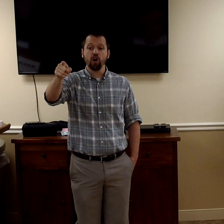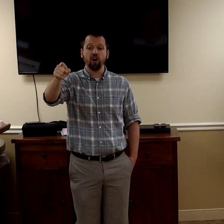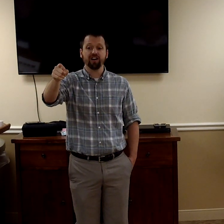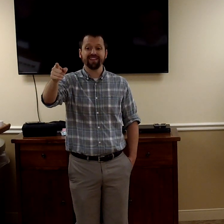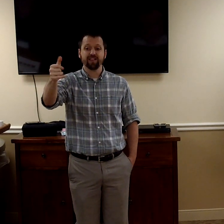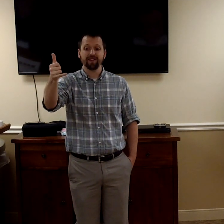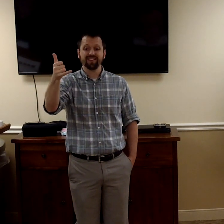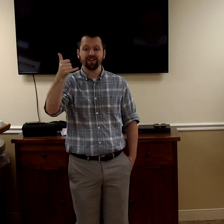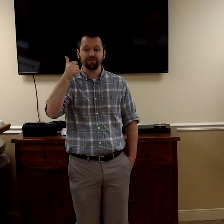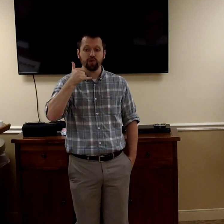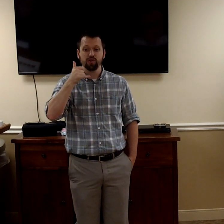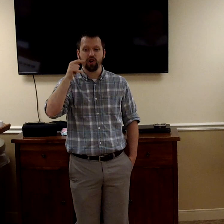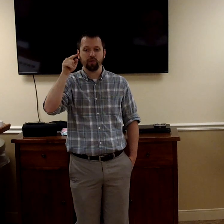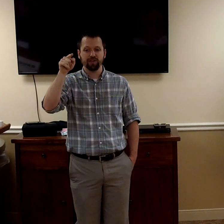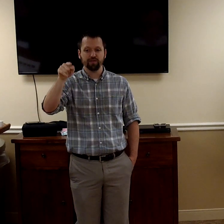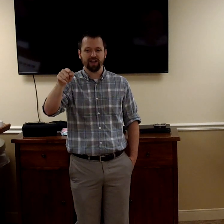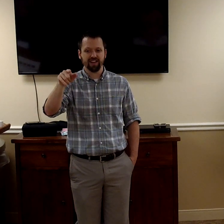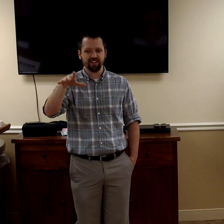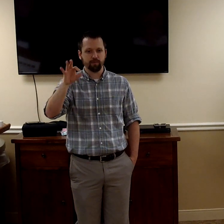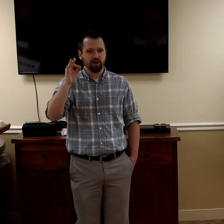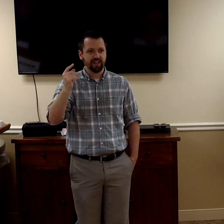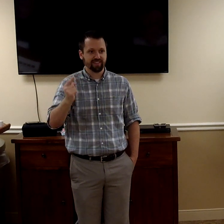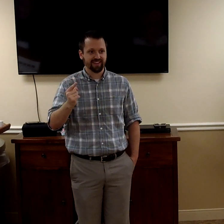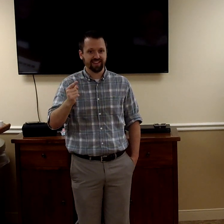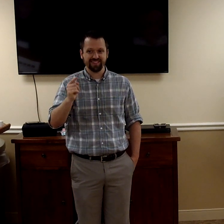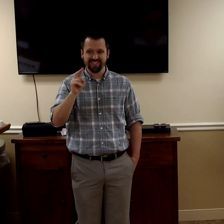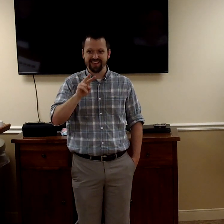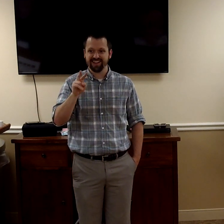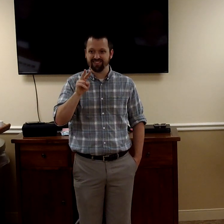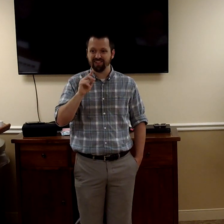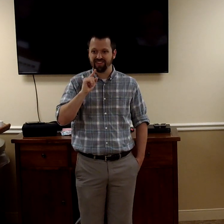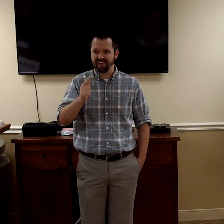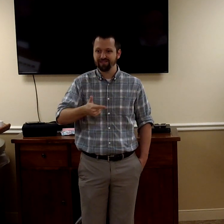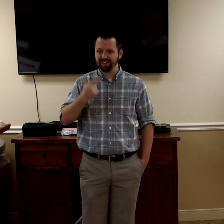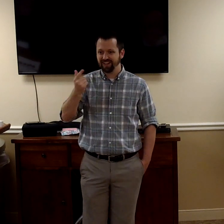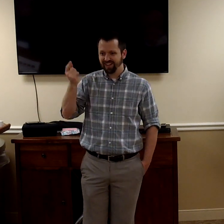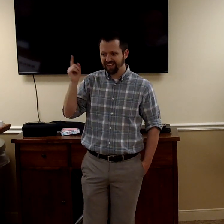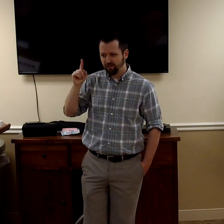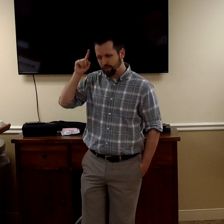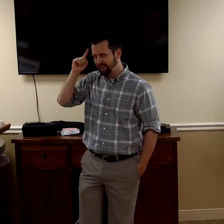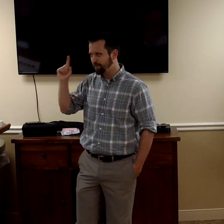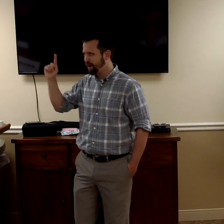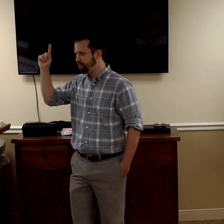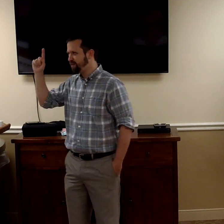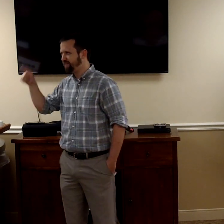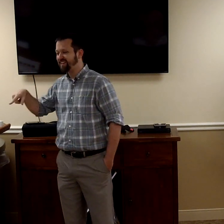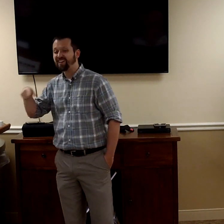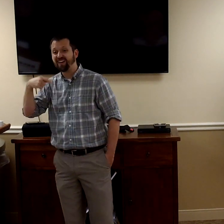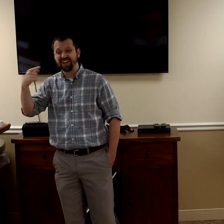call, because I expect to get a phone call when you find out that I'm right and you see it in real life, and that's what made that pop in. That's how I got